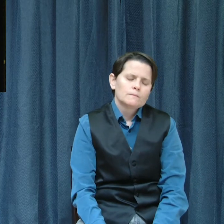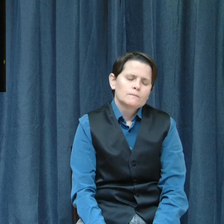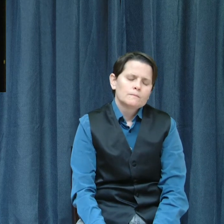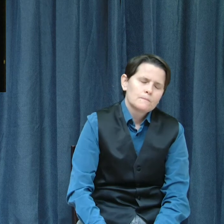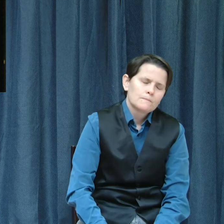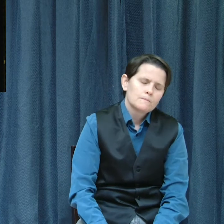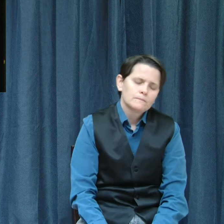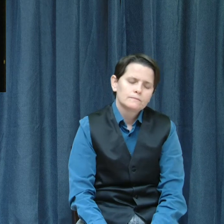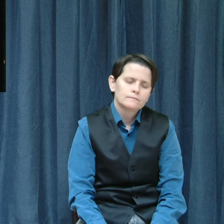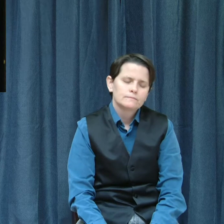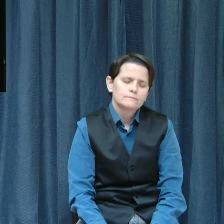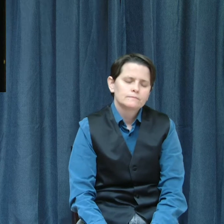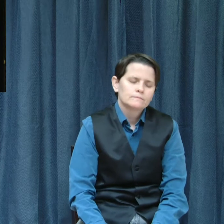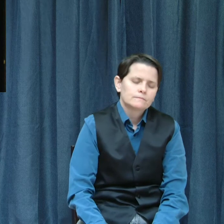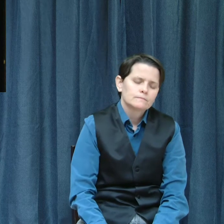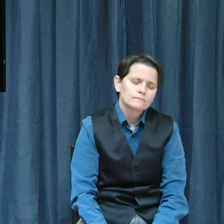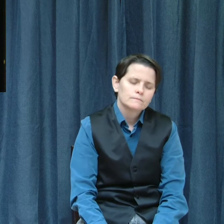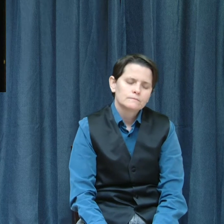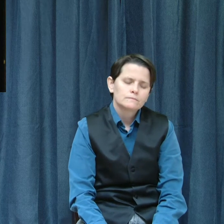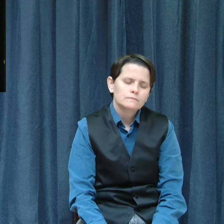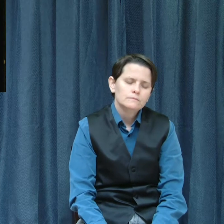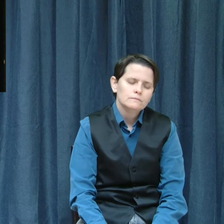in the beginning,